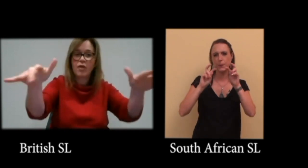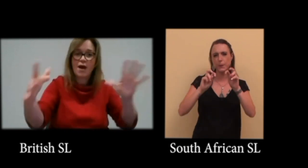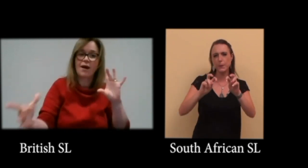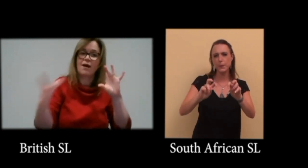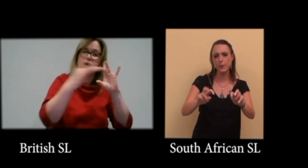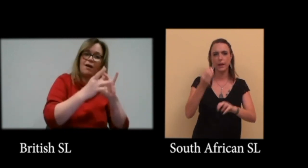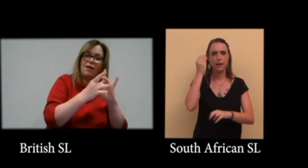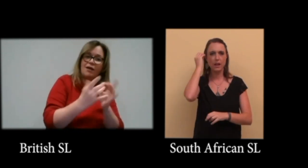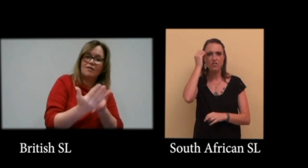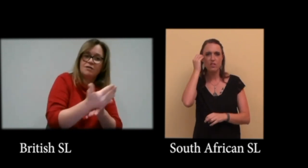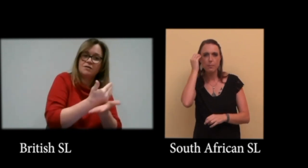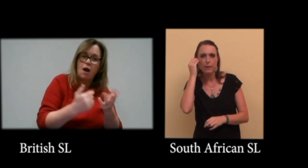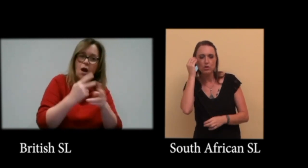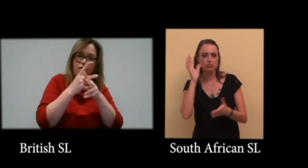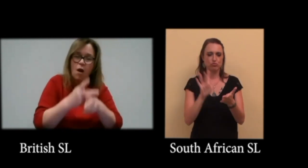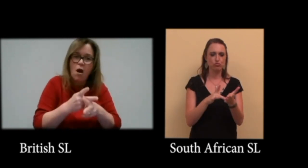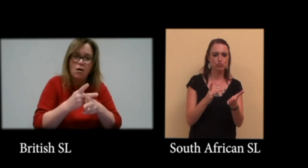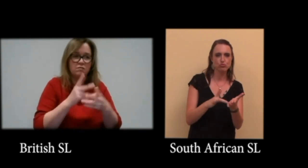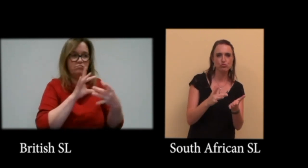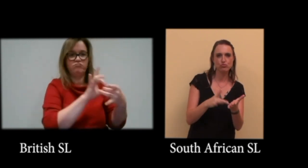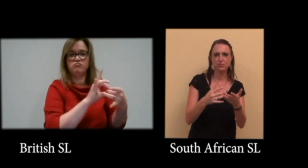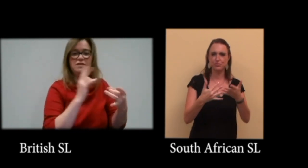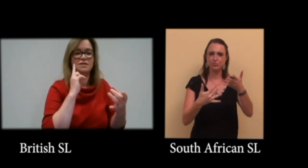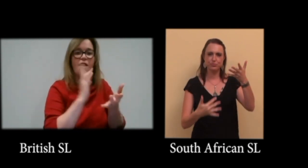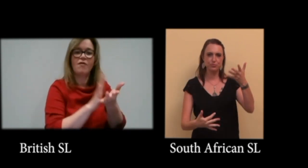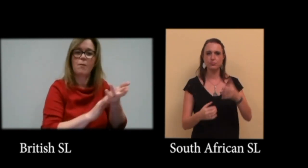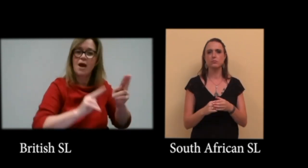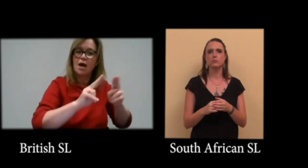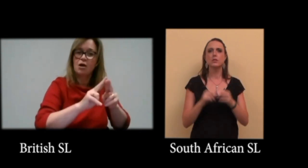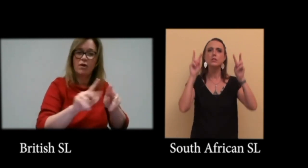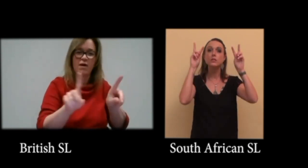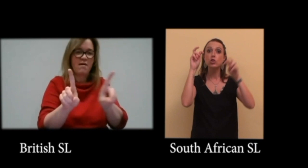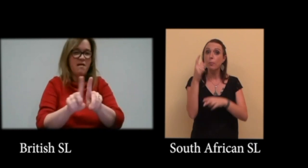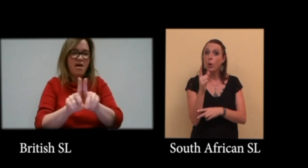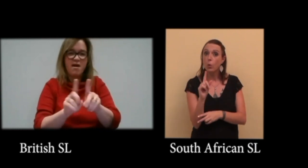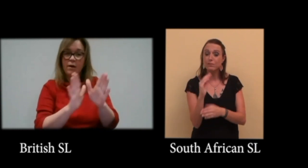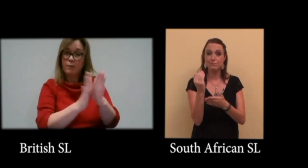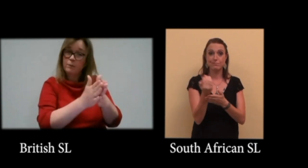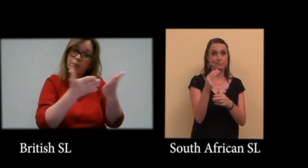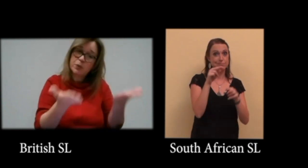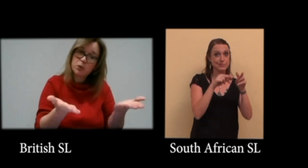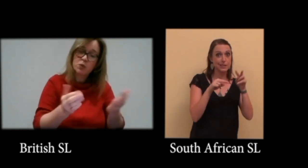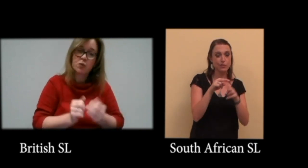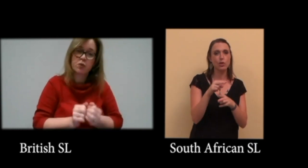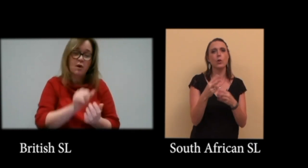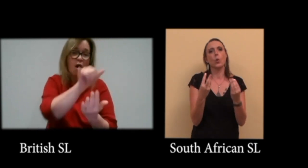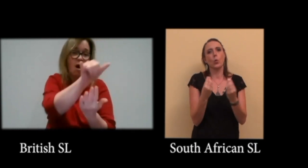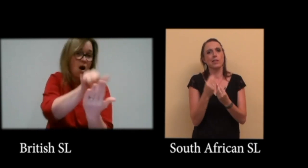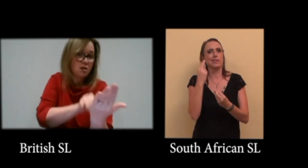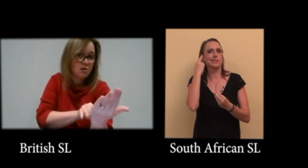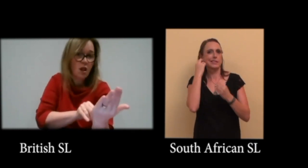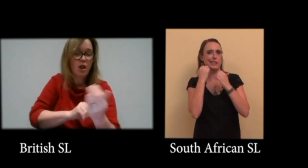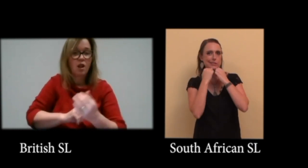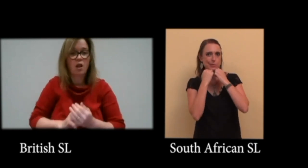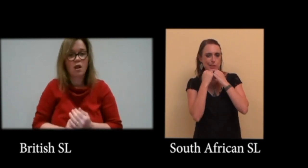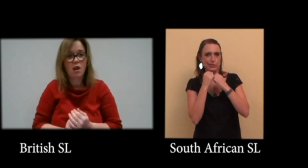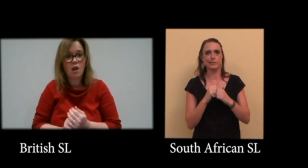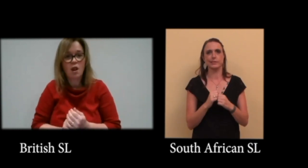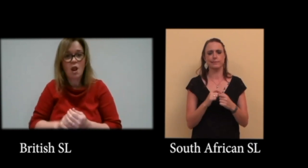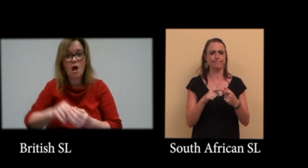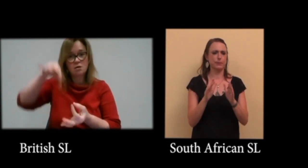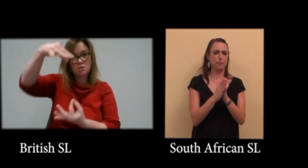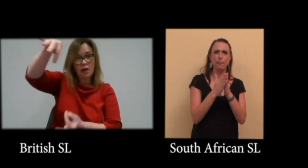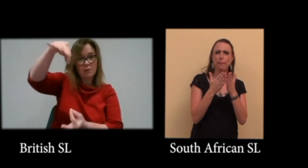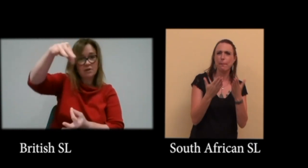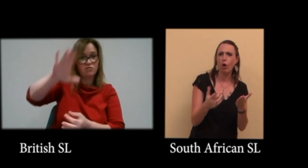any information or any journals that had been written out there with regards to safeguarding and deaf parents. So I